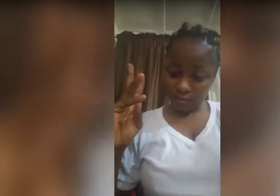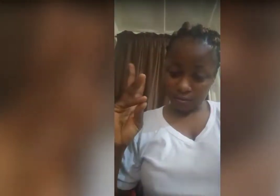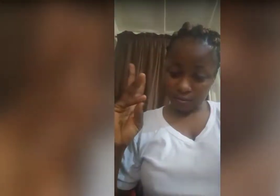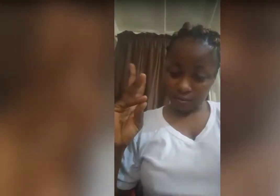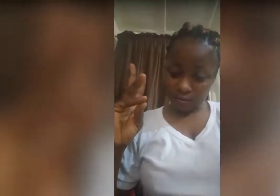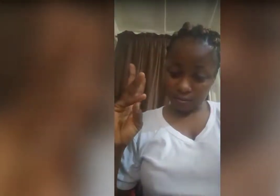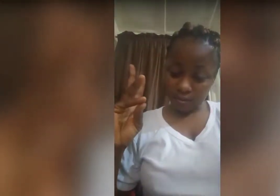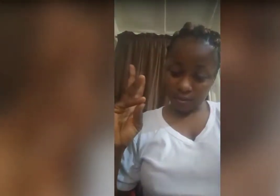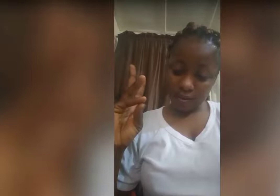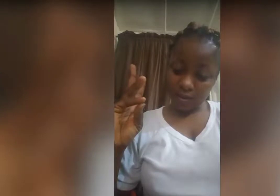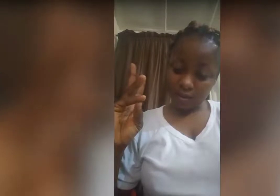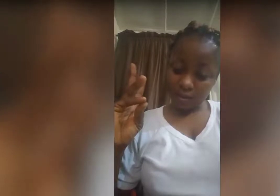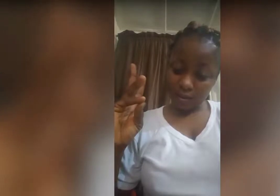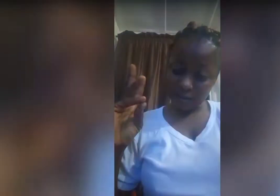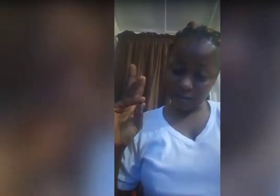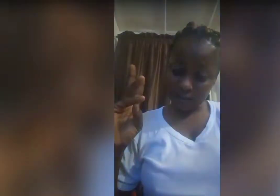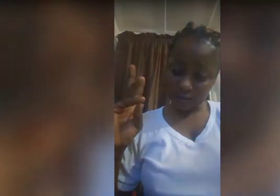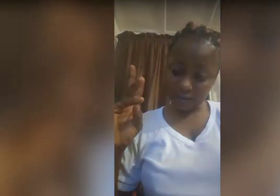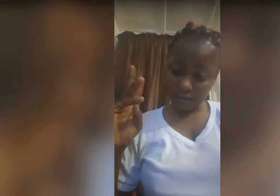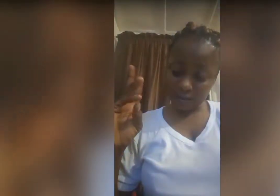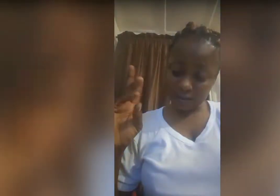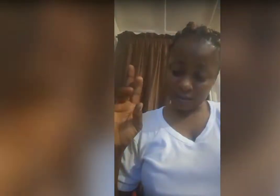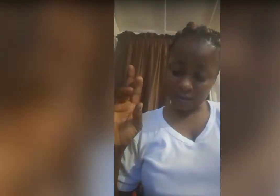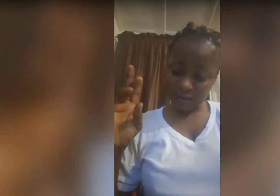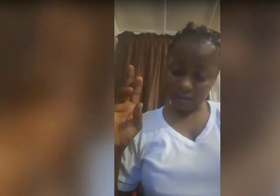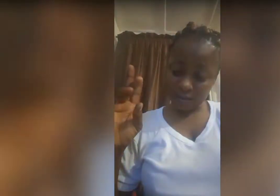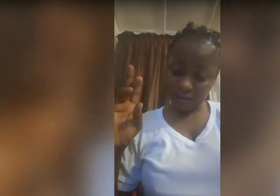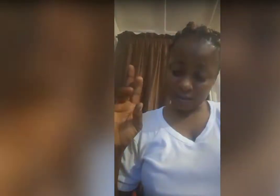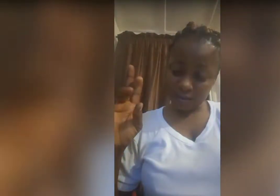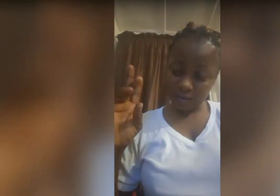16, 16, 17. 17,